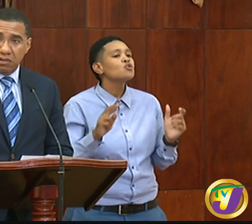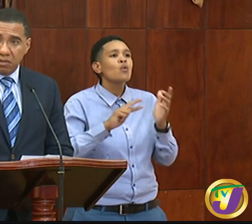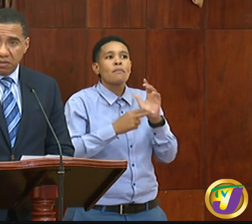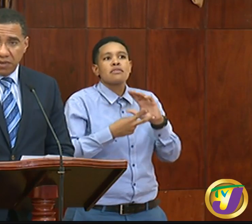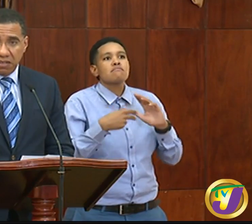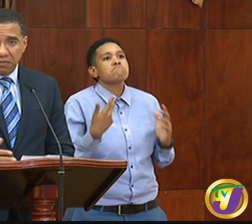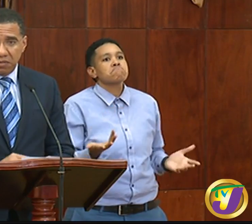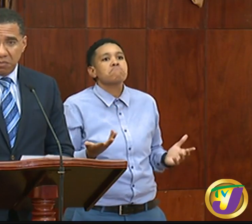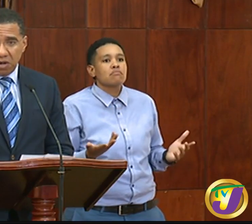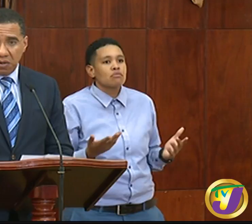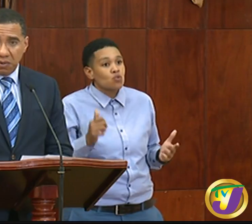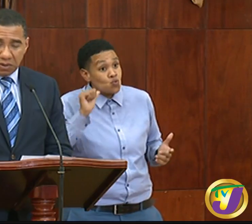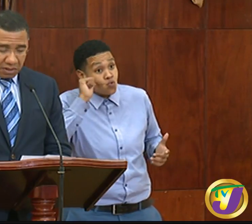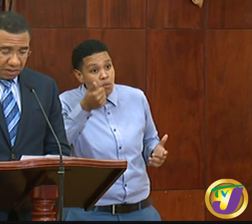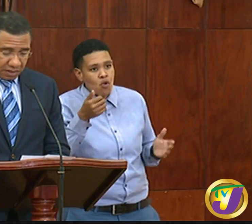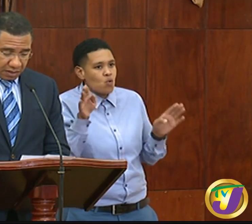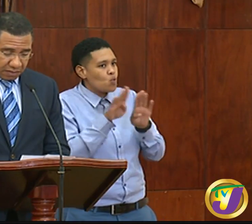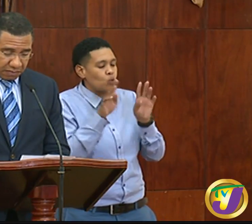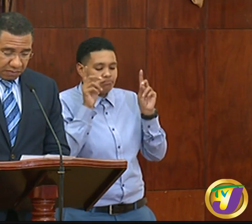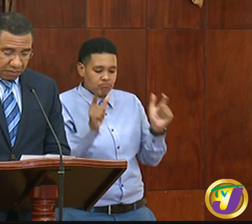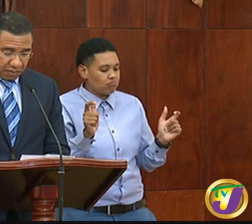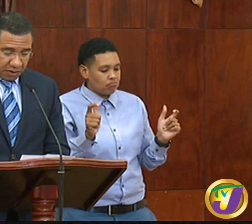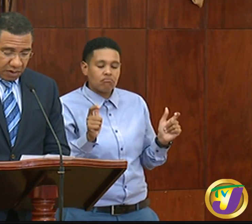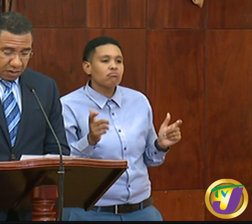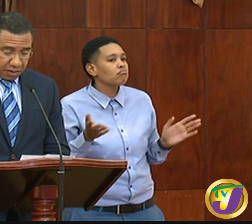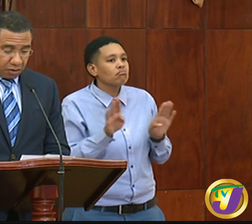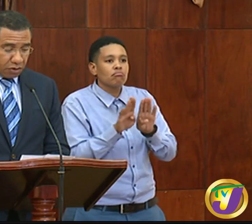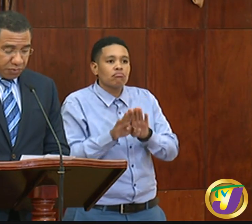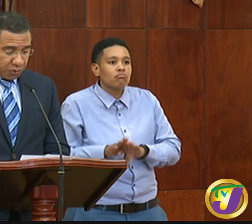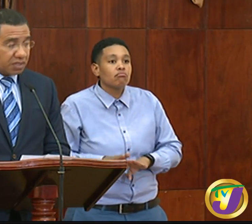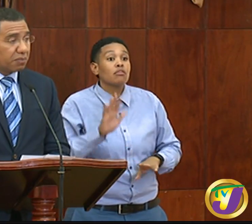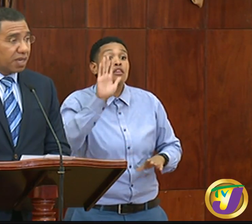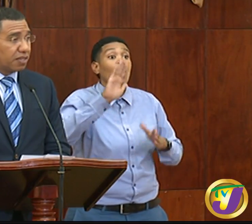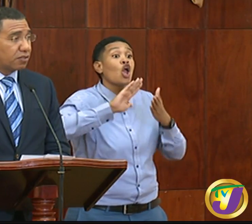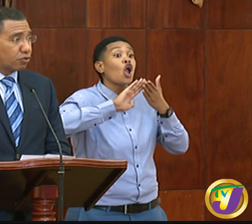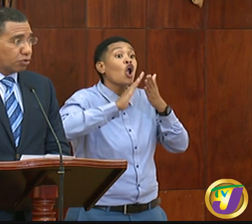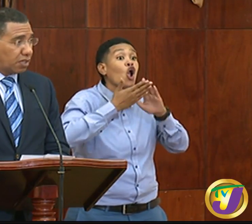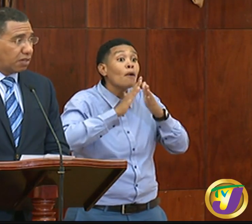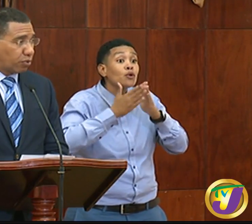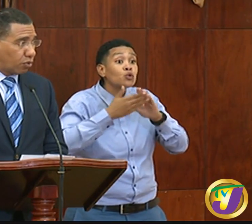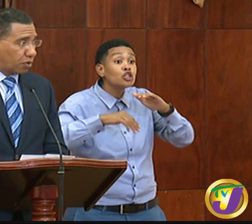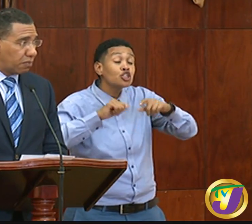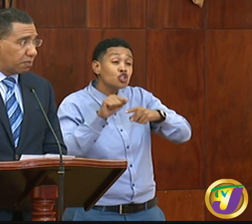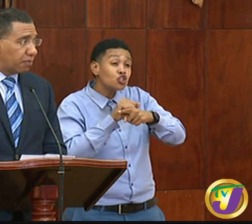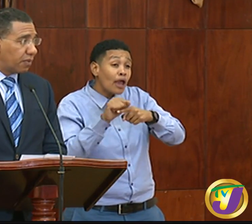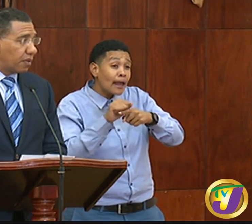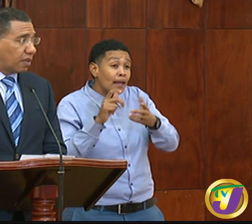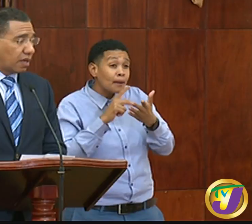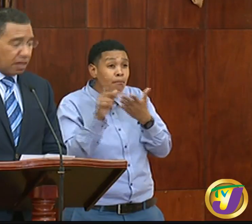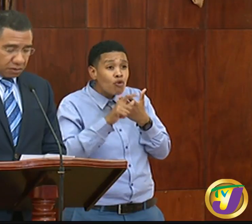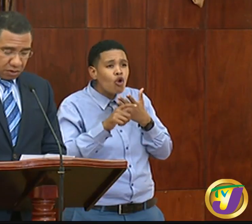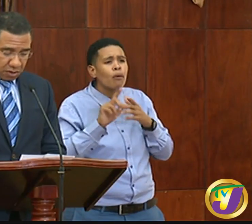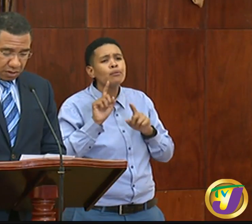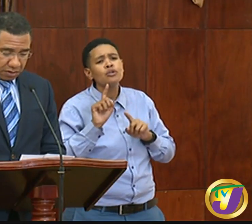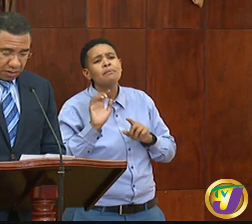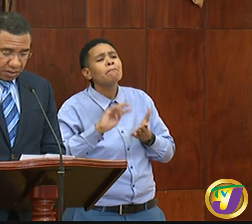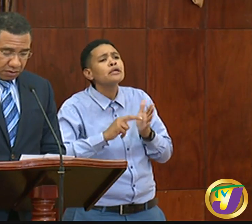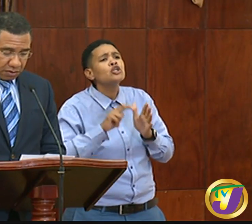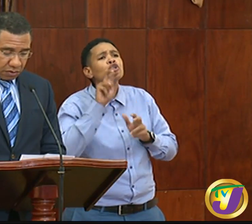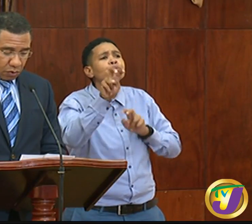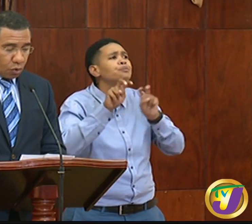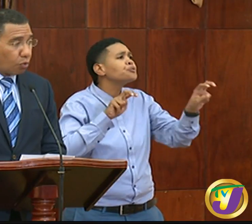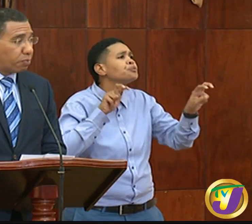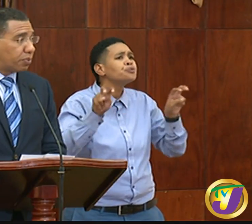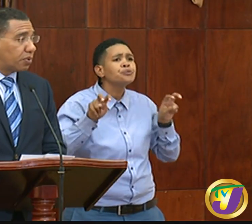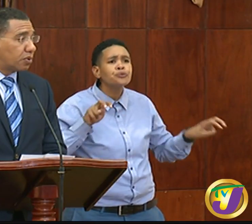means effectively tomorrow. All their community-based training program and all